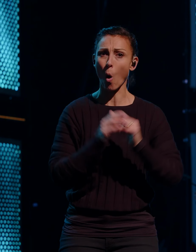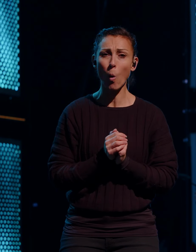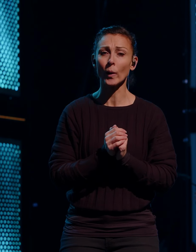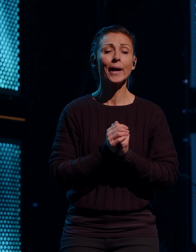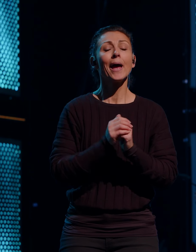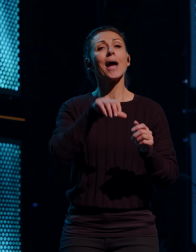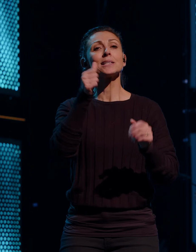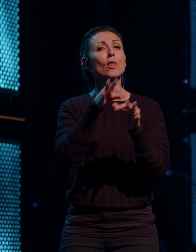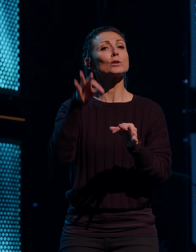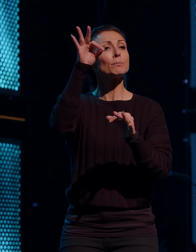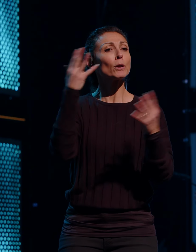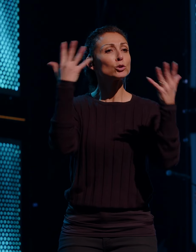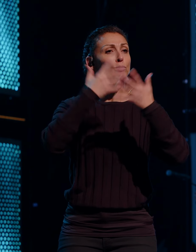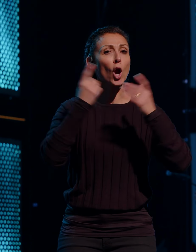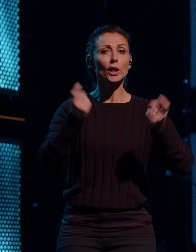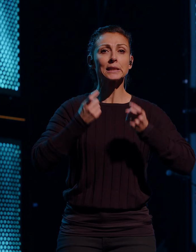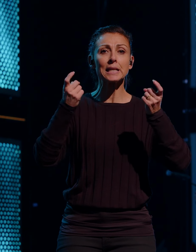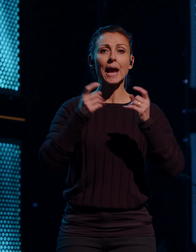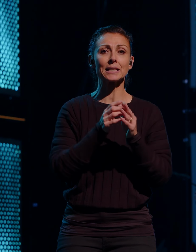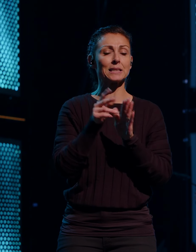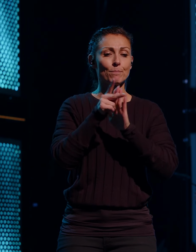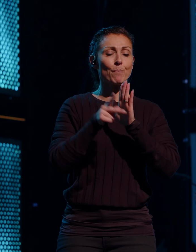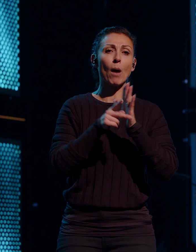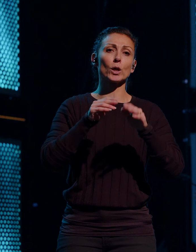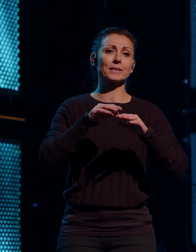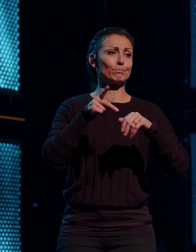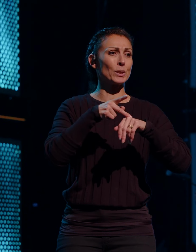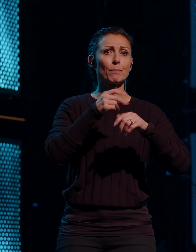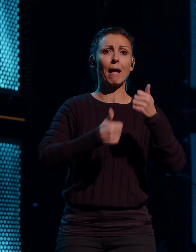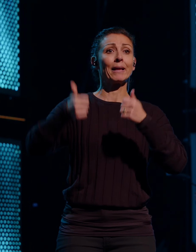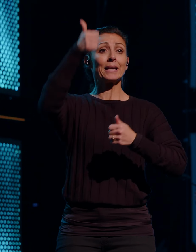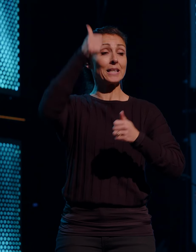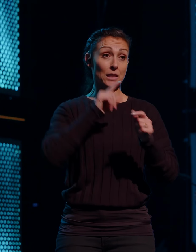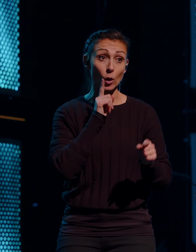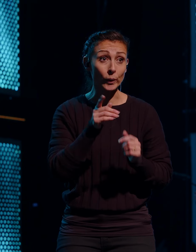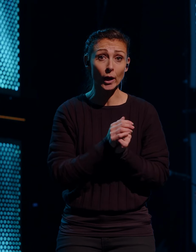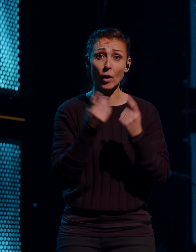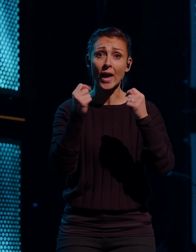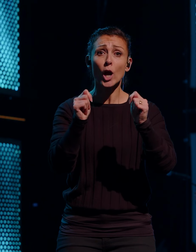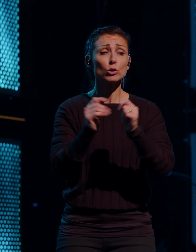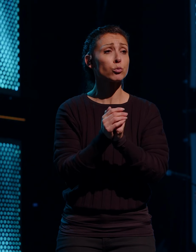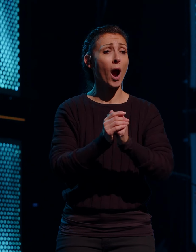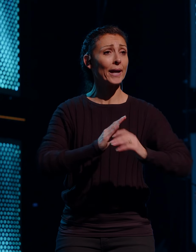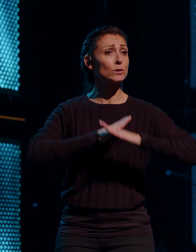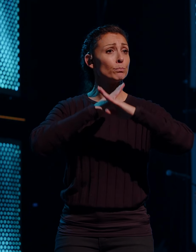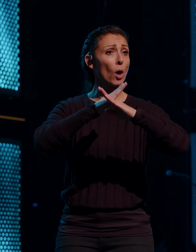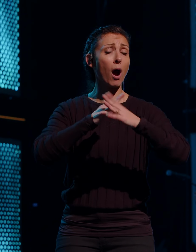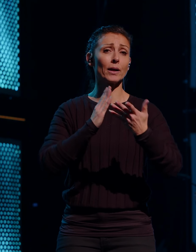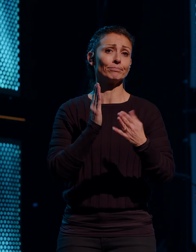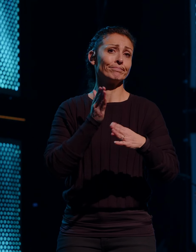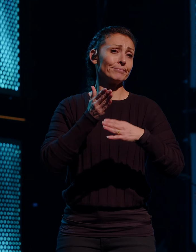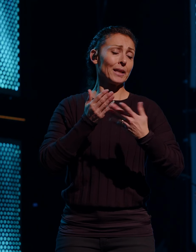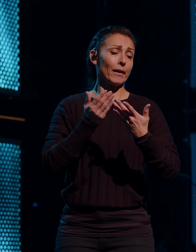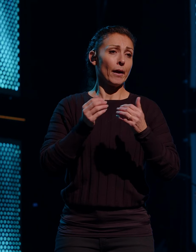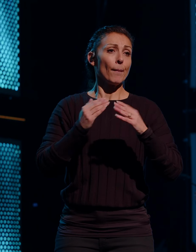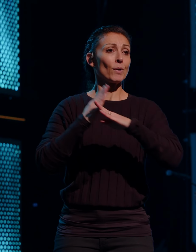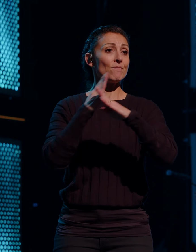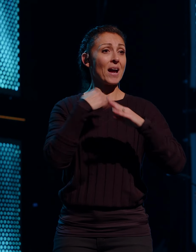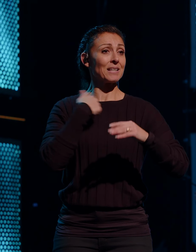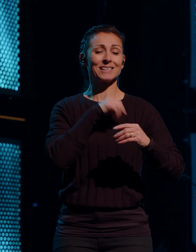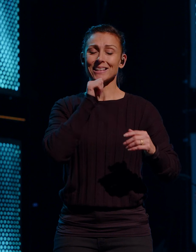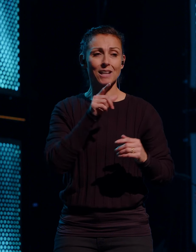the heavenly places. And these dark powers that are real are trying to stop the spread of the gospel, and they're